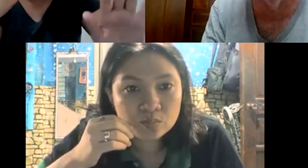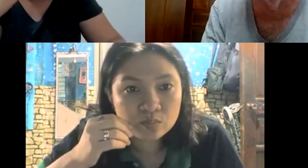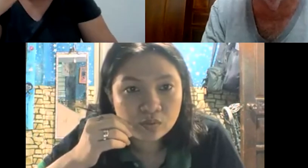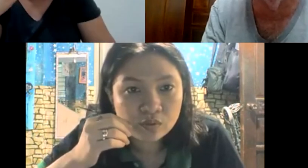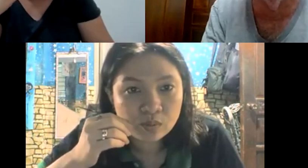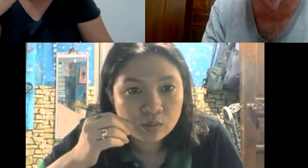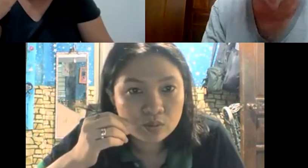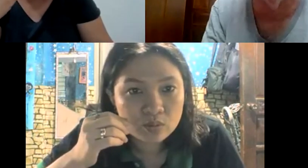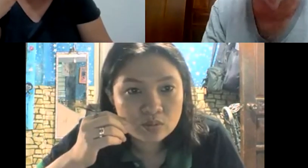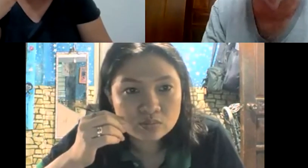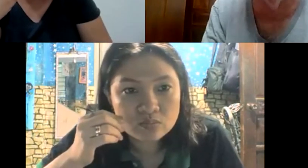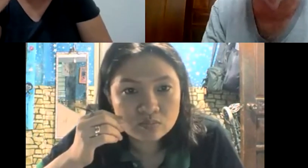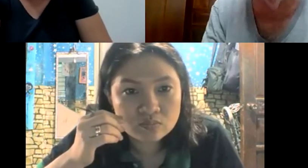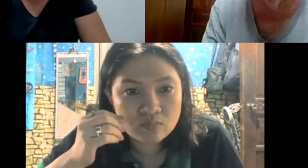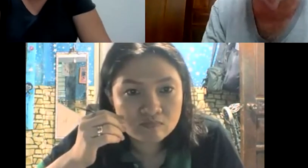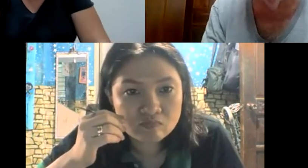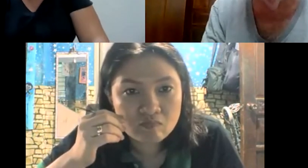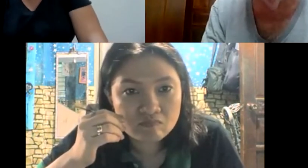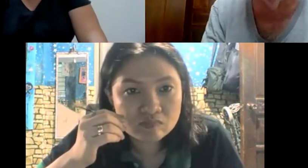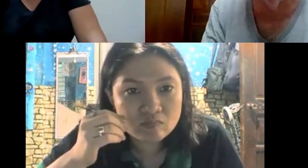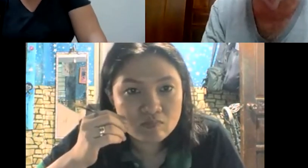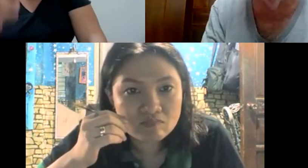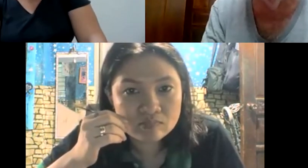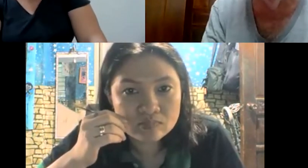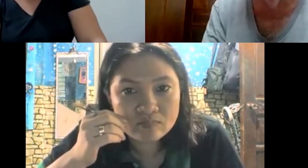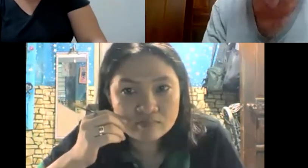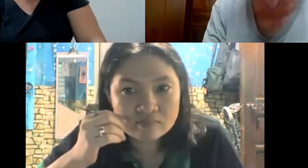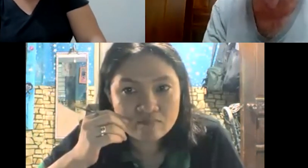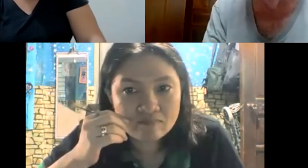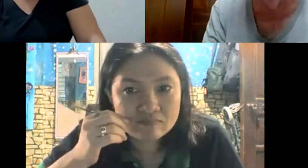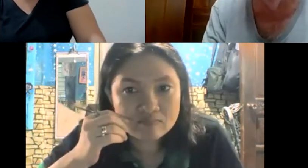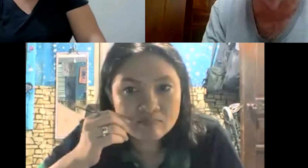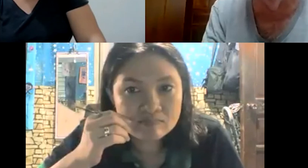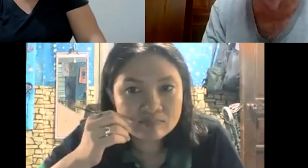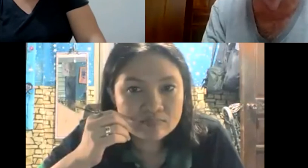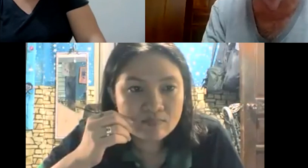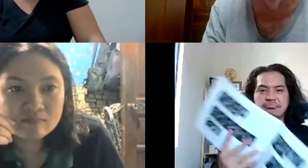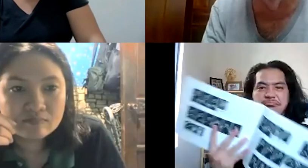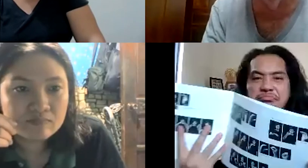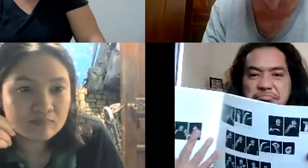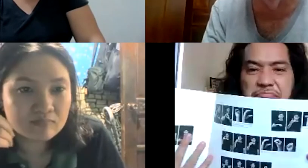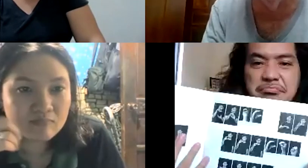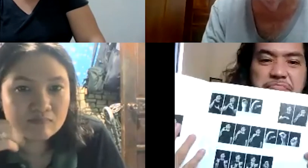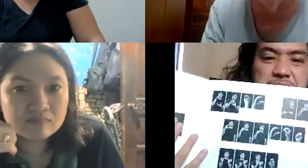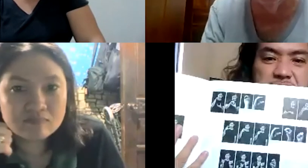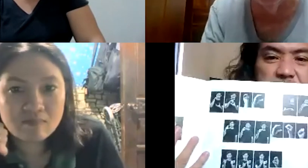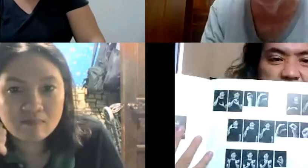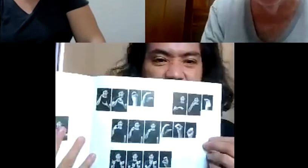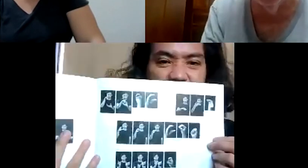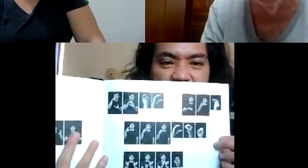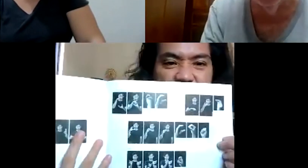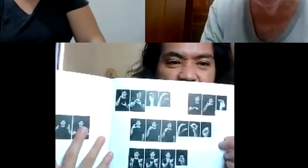Sorry, no, Meng saying that's not the one. That's from the Philippine Deaf Resource Center. I'm talking about the,